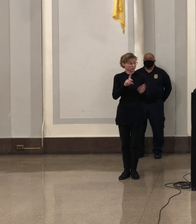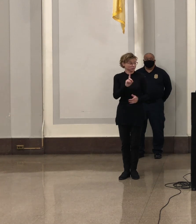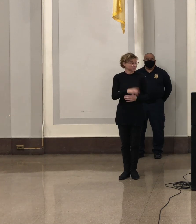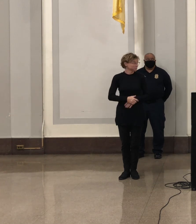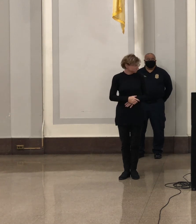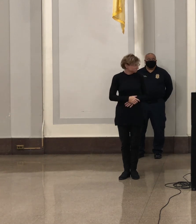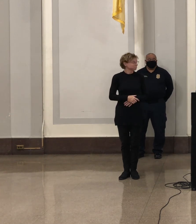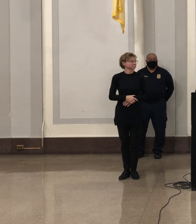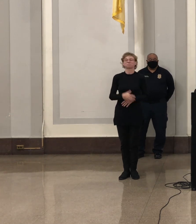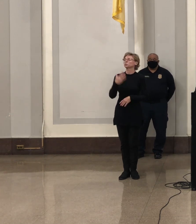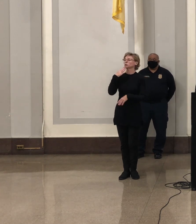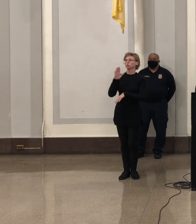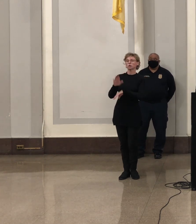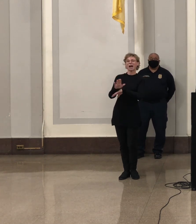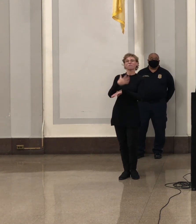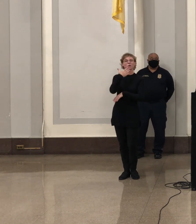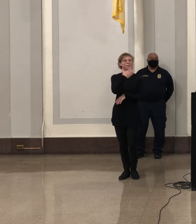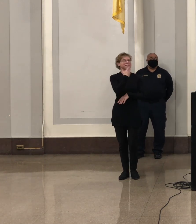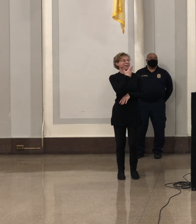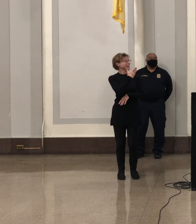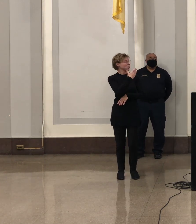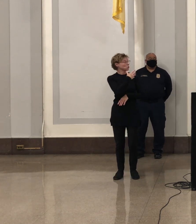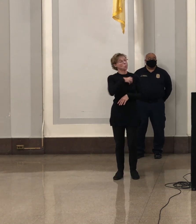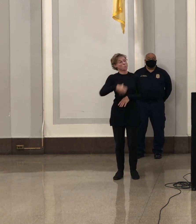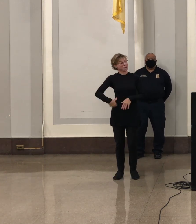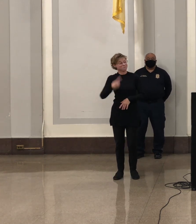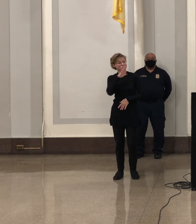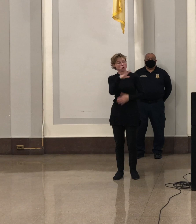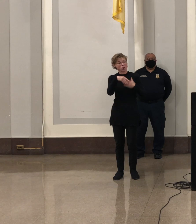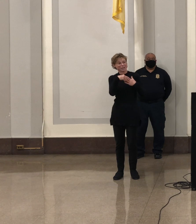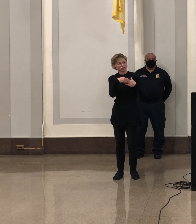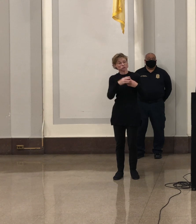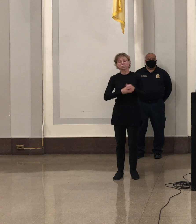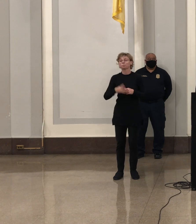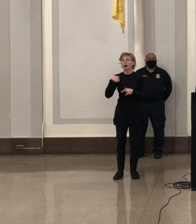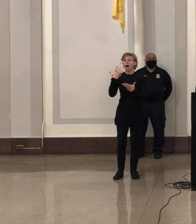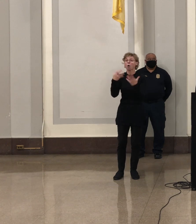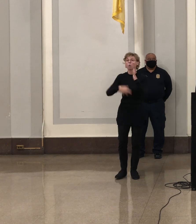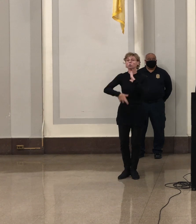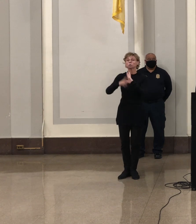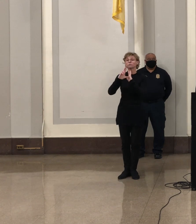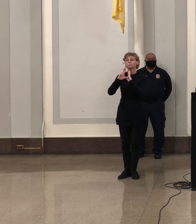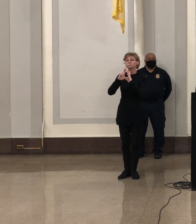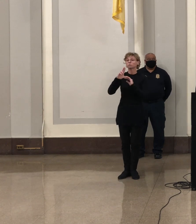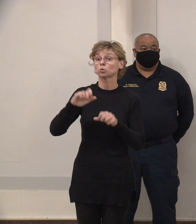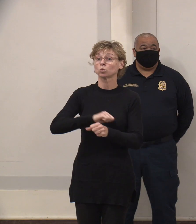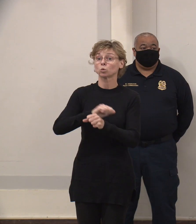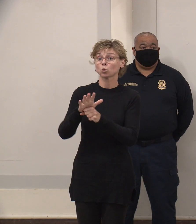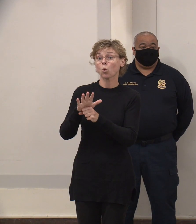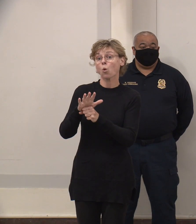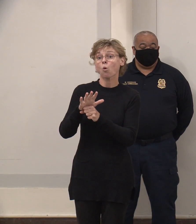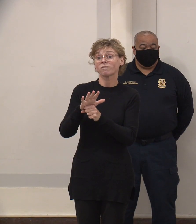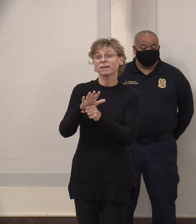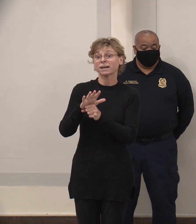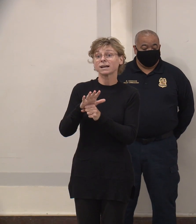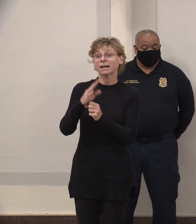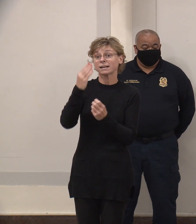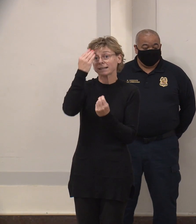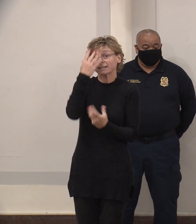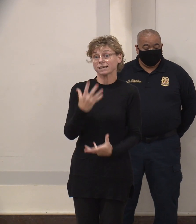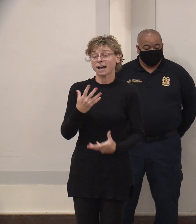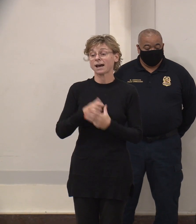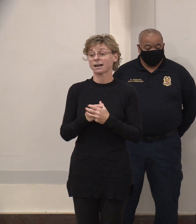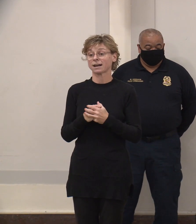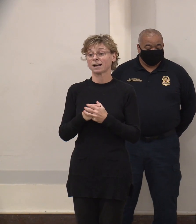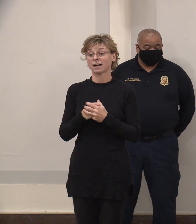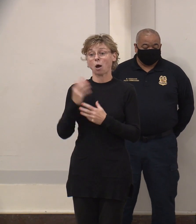Good afternoon, and thank you, Mayor Scott, for your leadership. I'd like to begin by reviewing our COVID-19 data. As of this morning, Baltimore